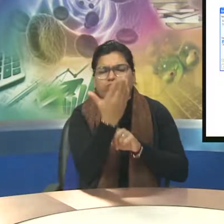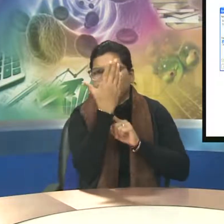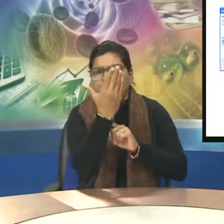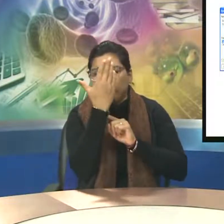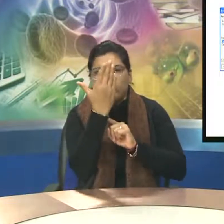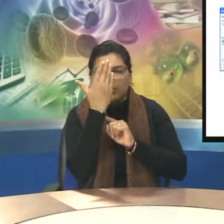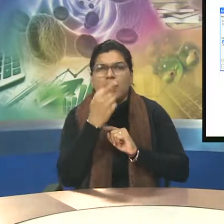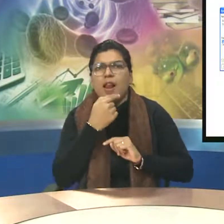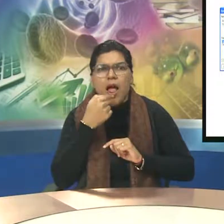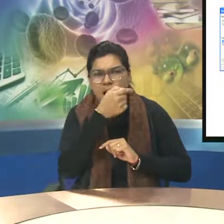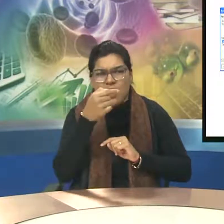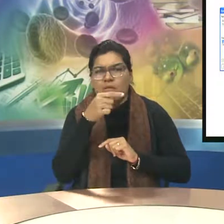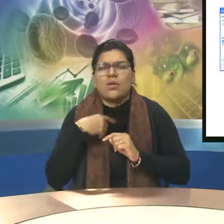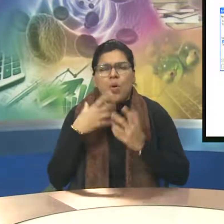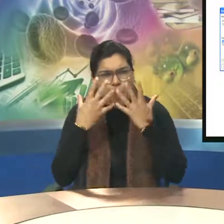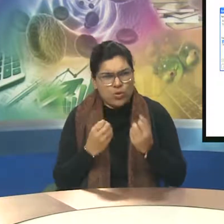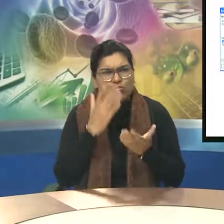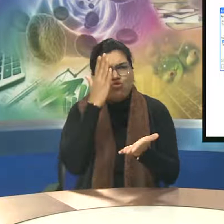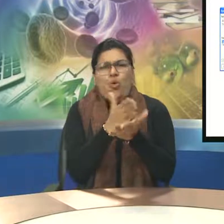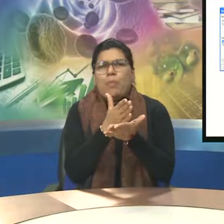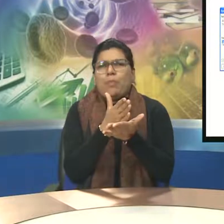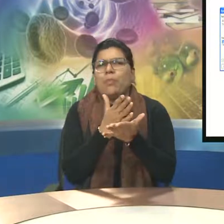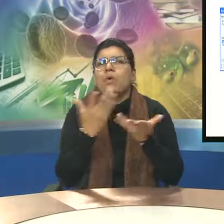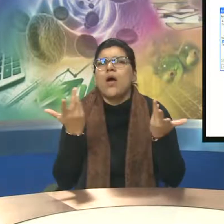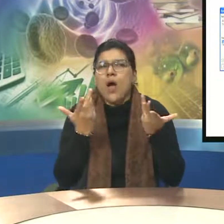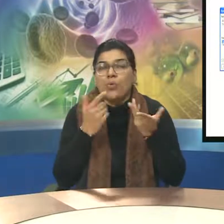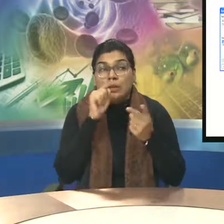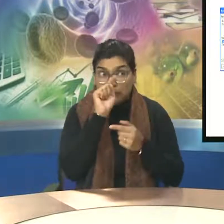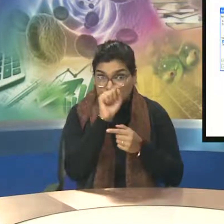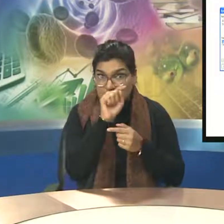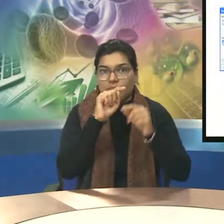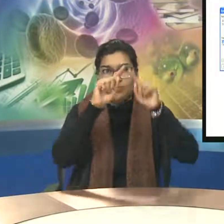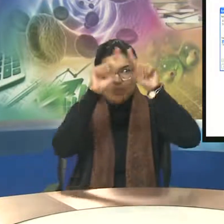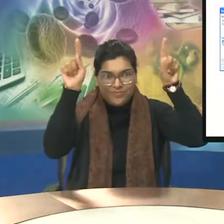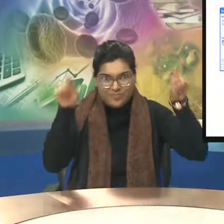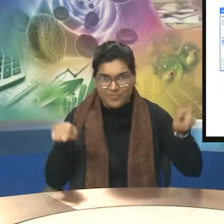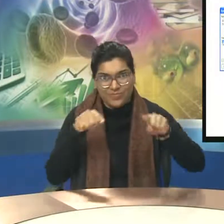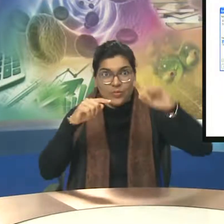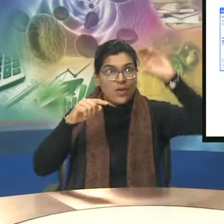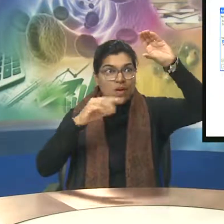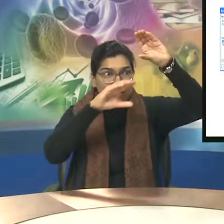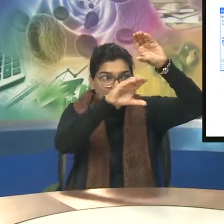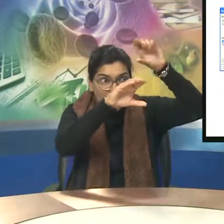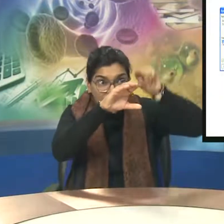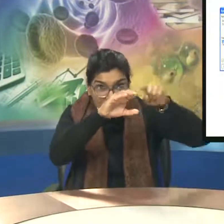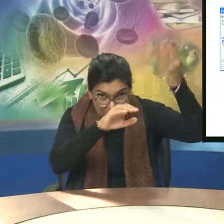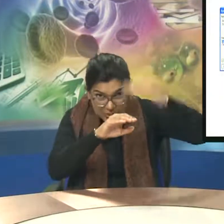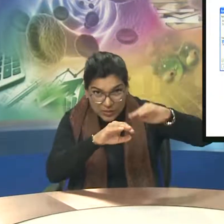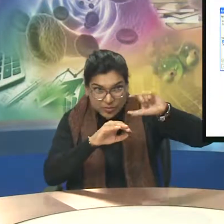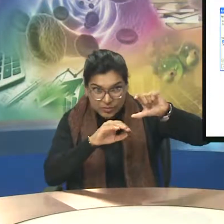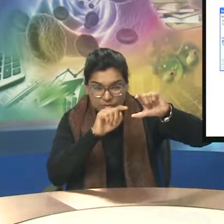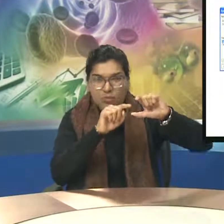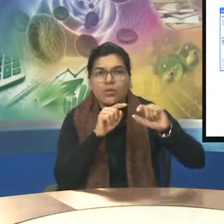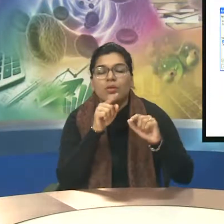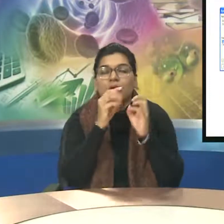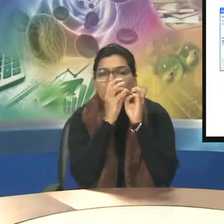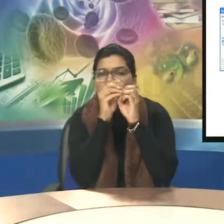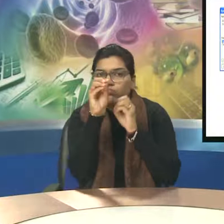If you see the same mistake again and again and you want to stop that particular mistake, you can click on